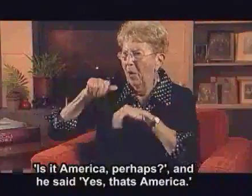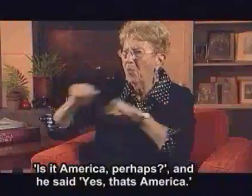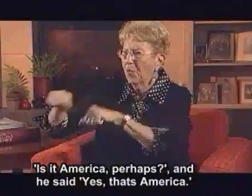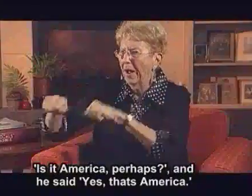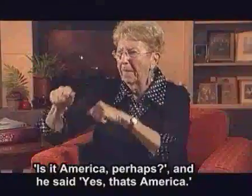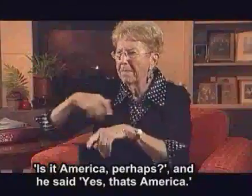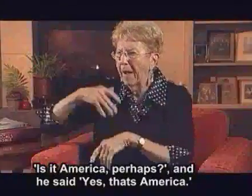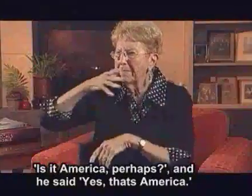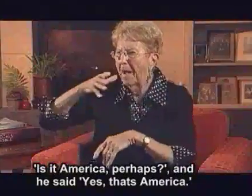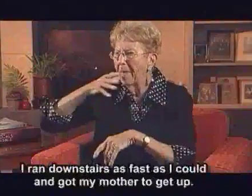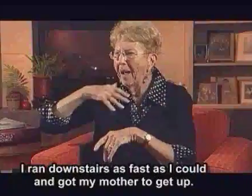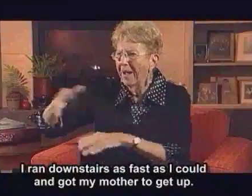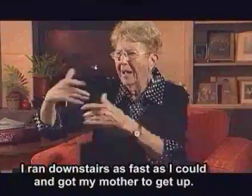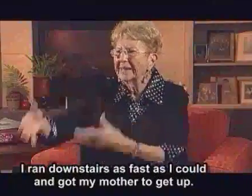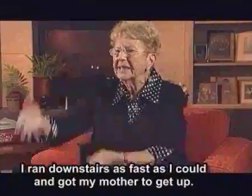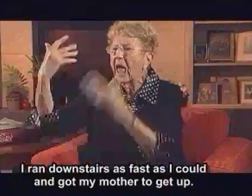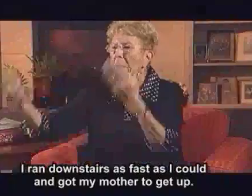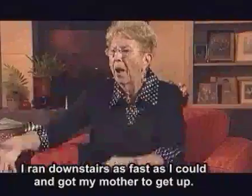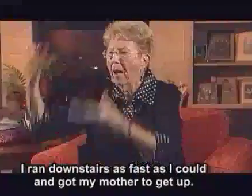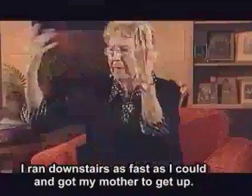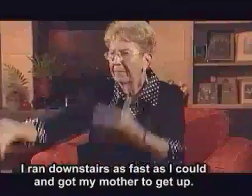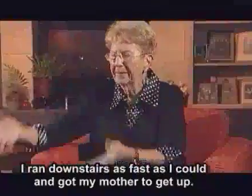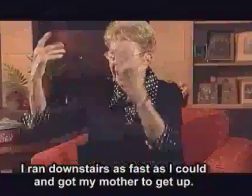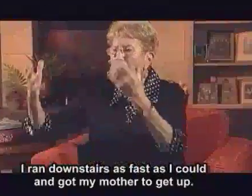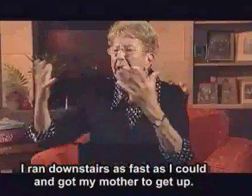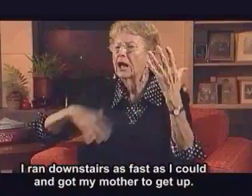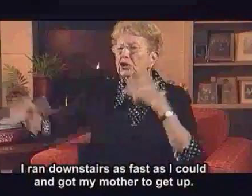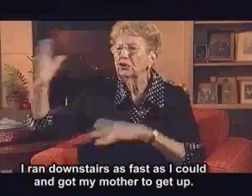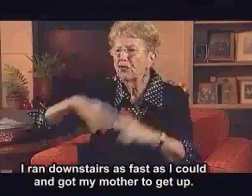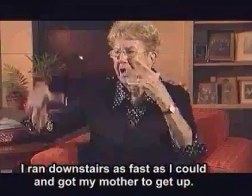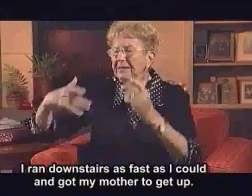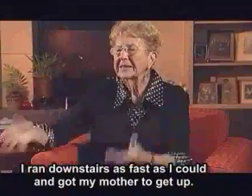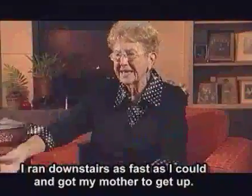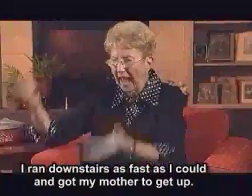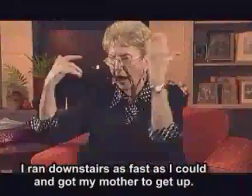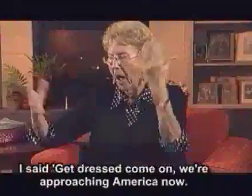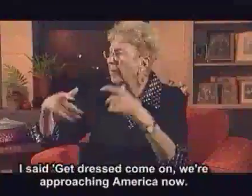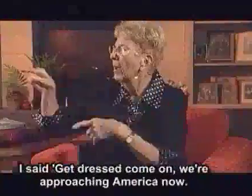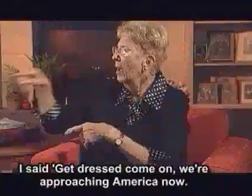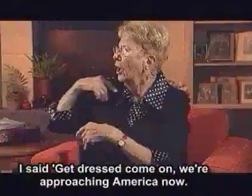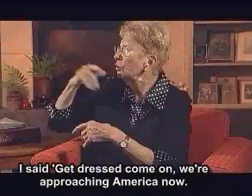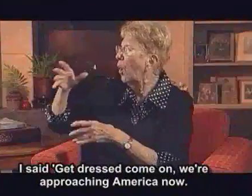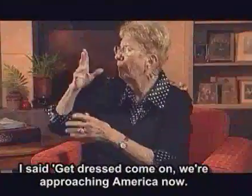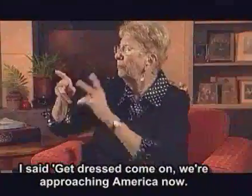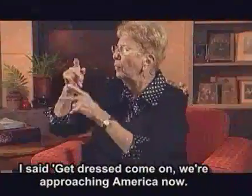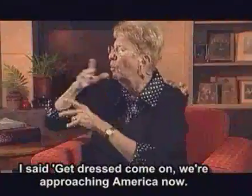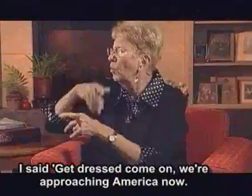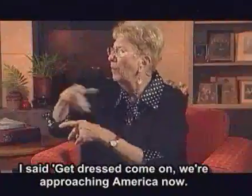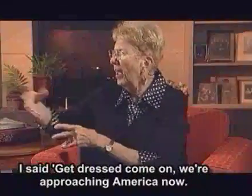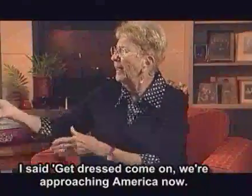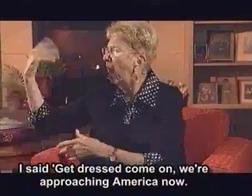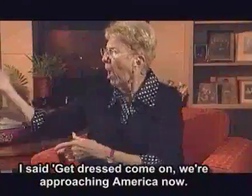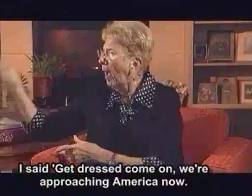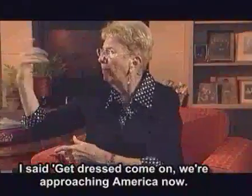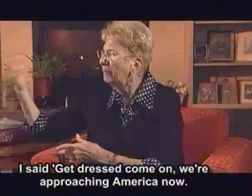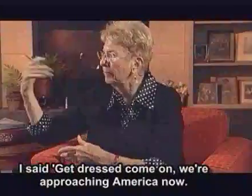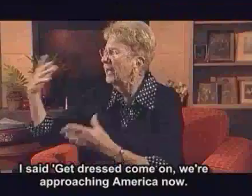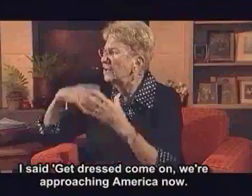yes, that's America. I ran downstairs as fast as I could and got my mother to get up. I said, get dressed, come on. We're approaching America